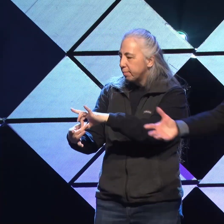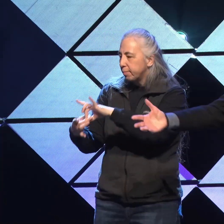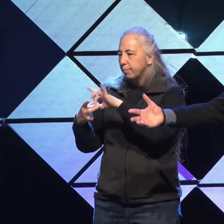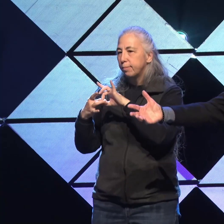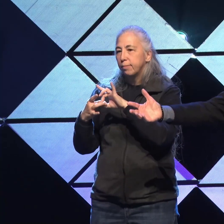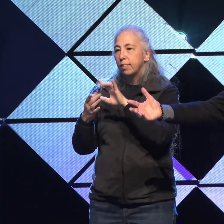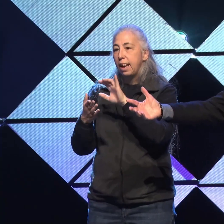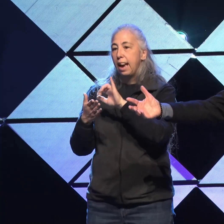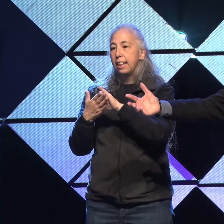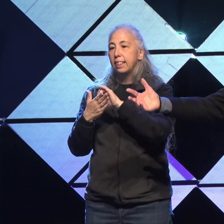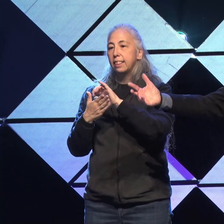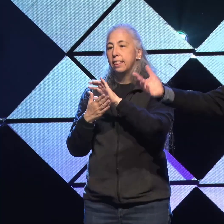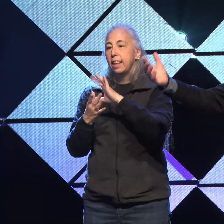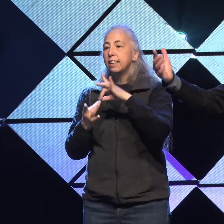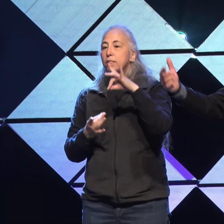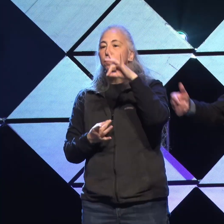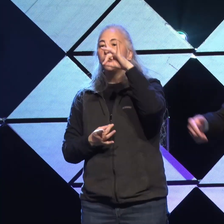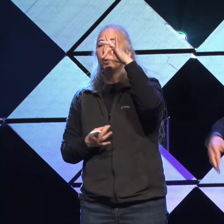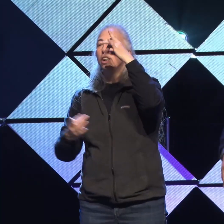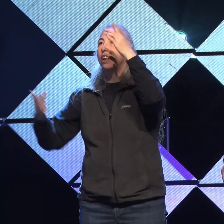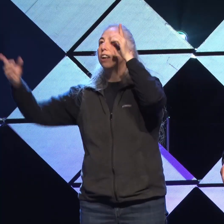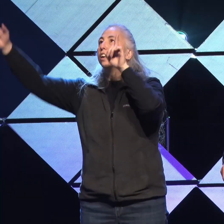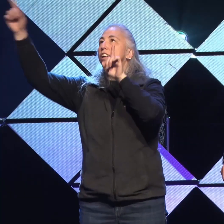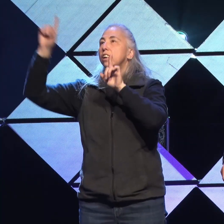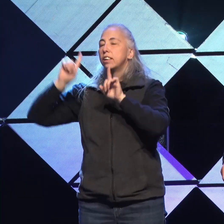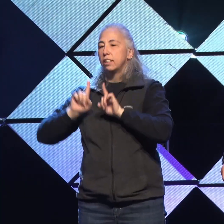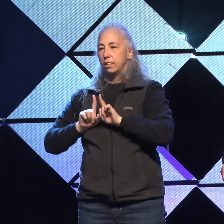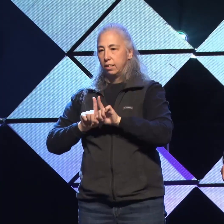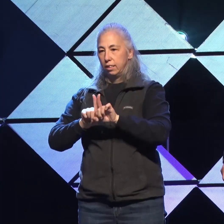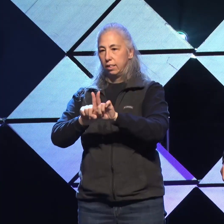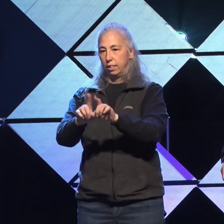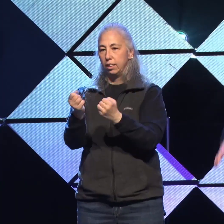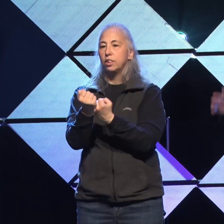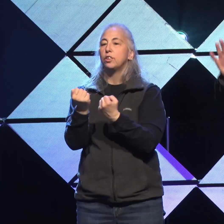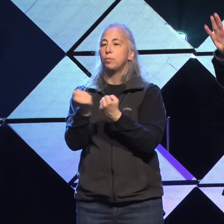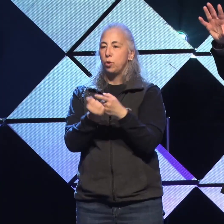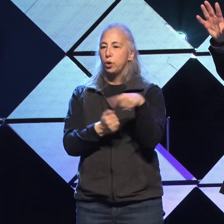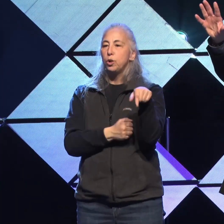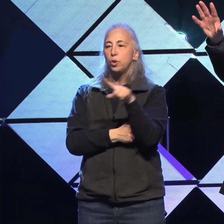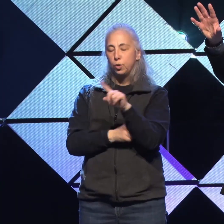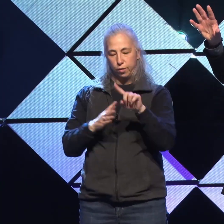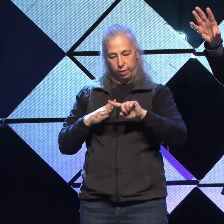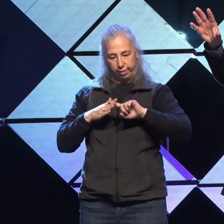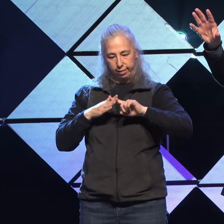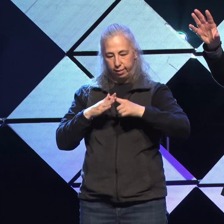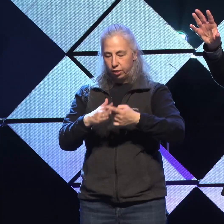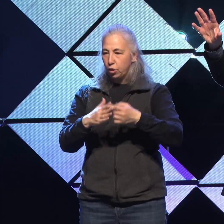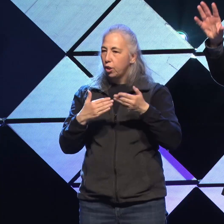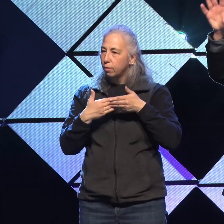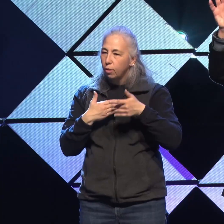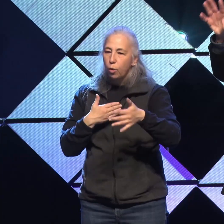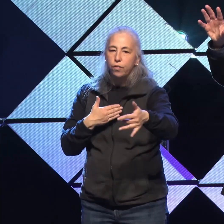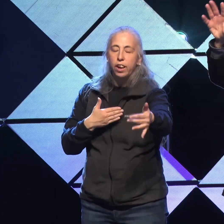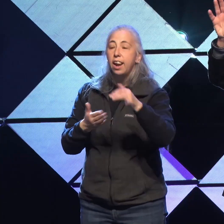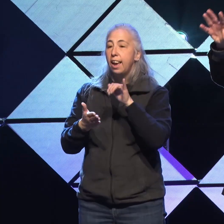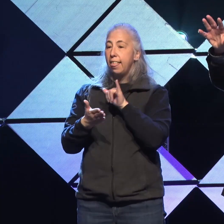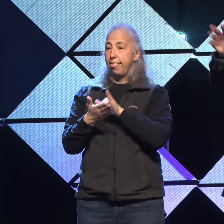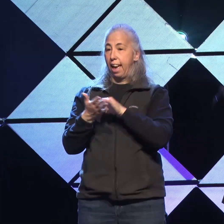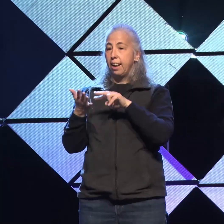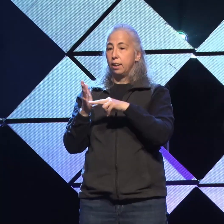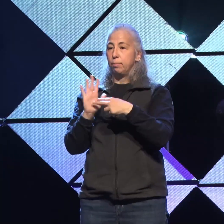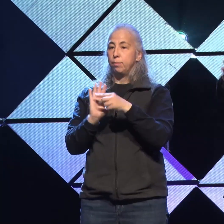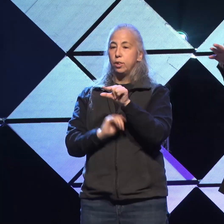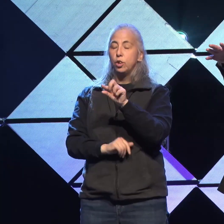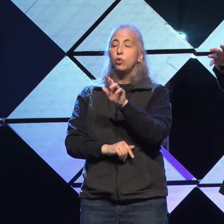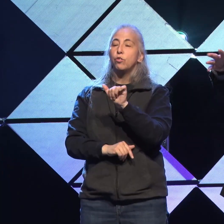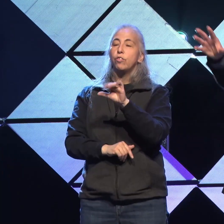be right there with you, giving you a second start. Right at that moment. That's grace. And we live by grace.